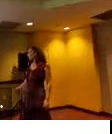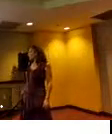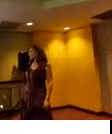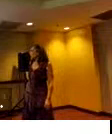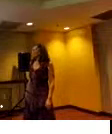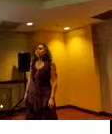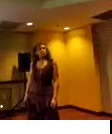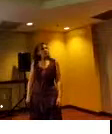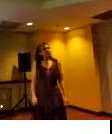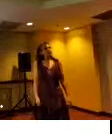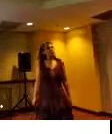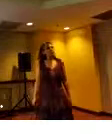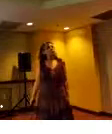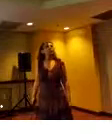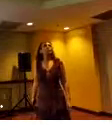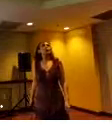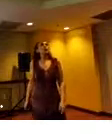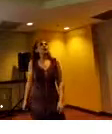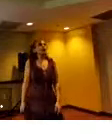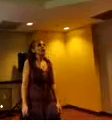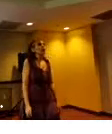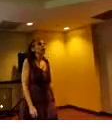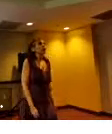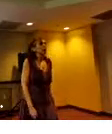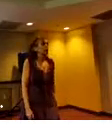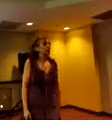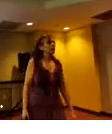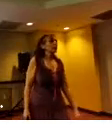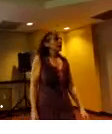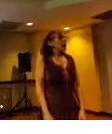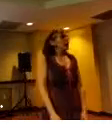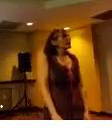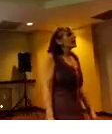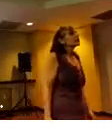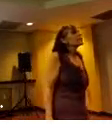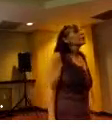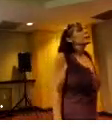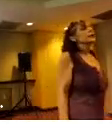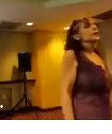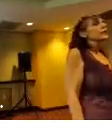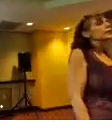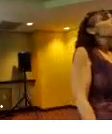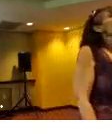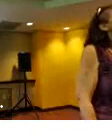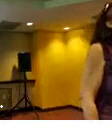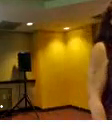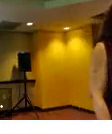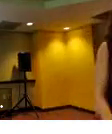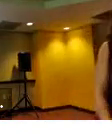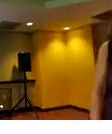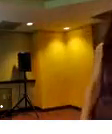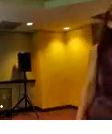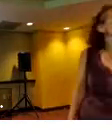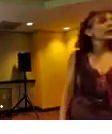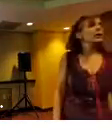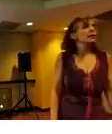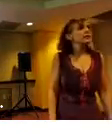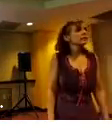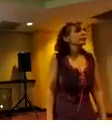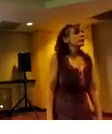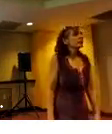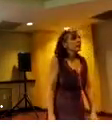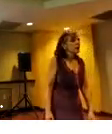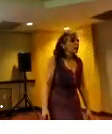next. So this is a really important thing I want to talk about. Accessibility is not about